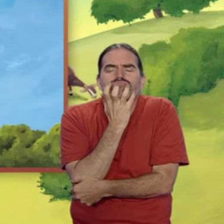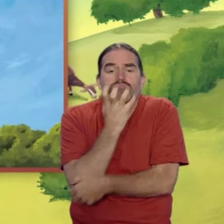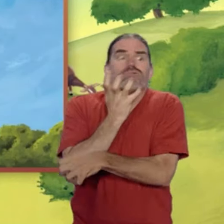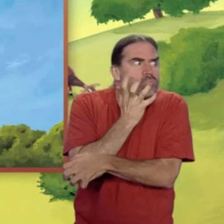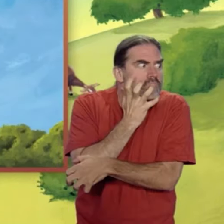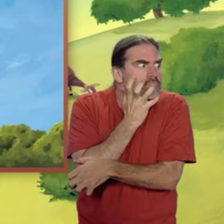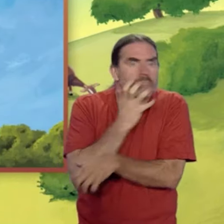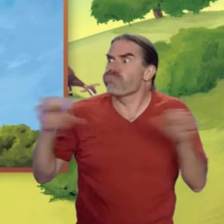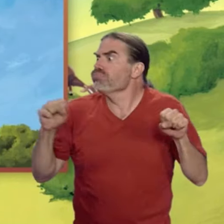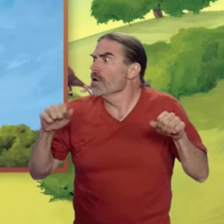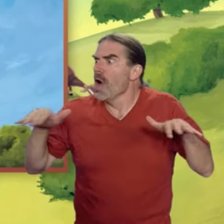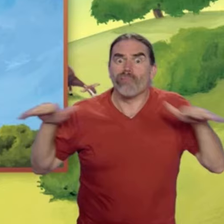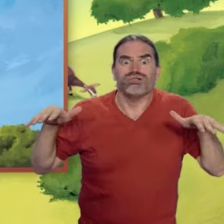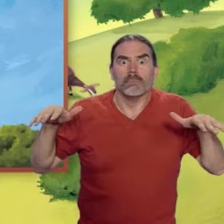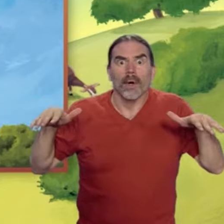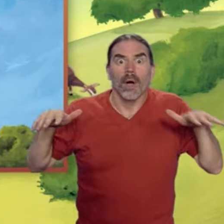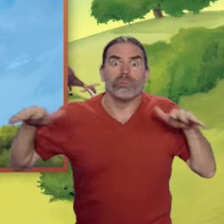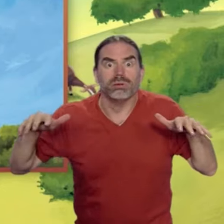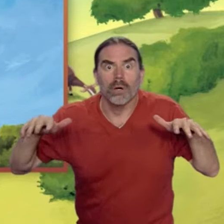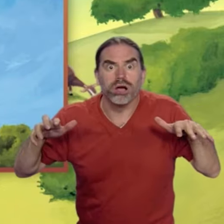All of a sudden, the earth began to shake.